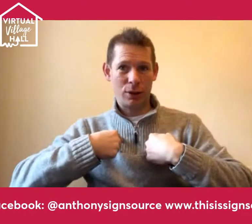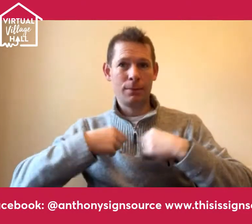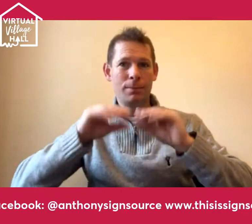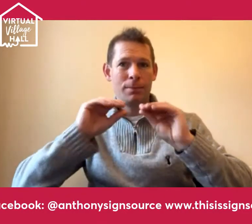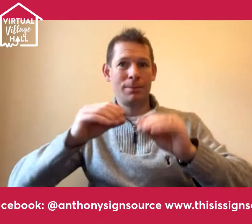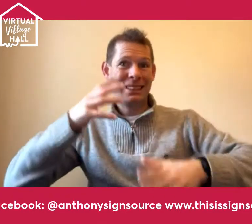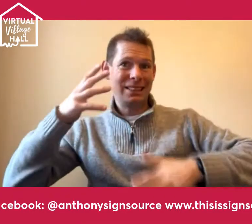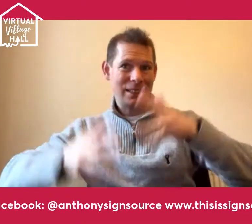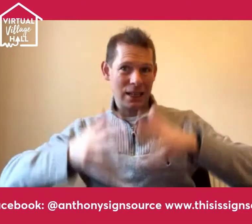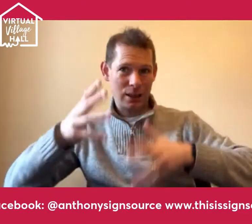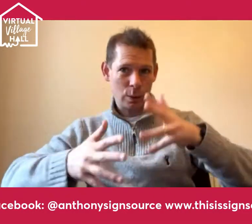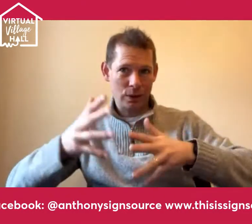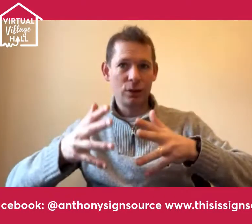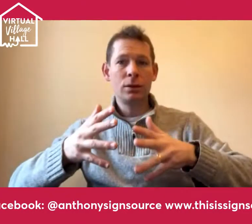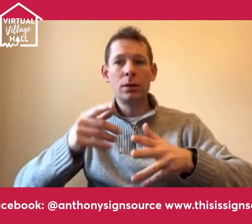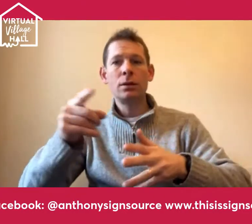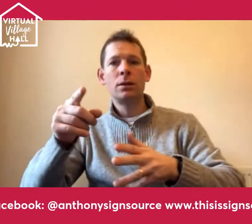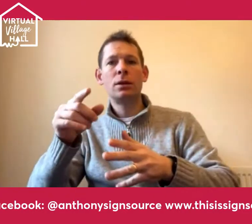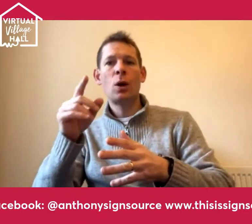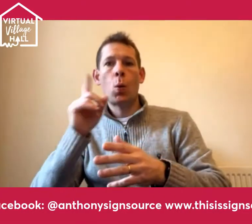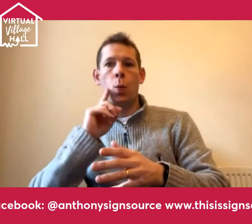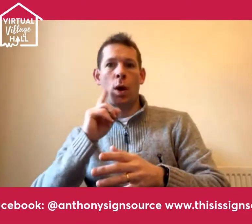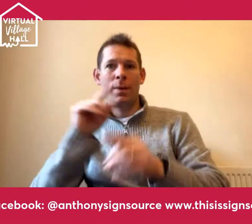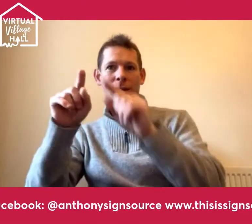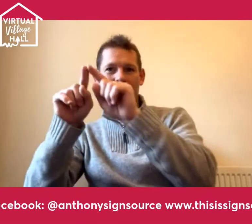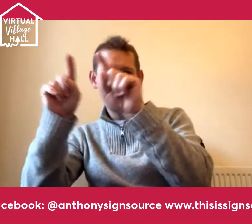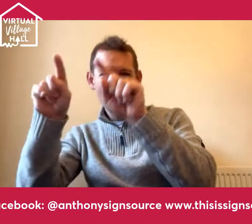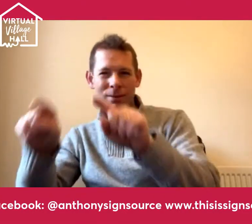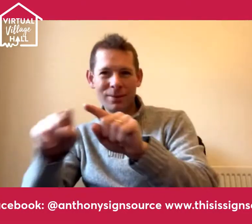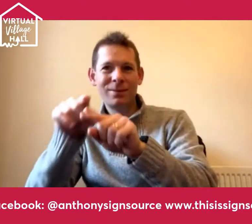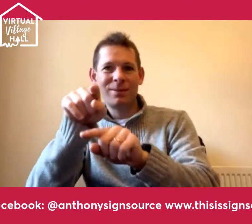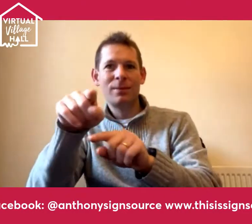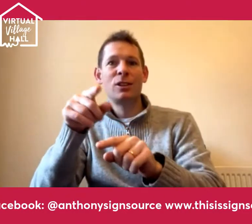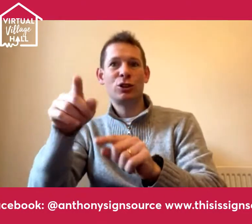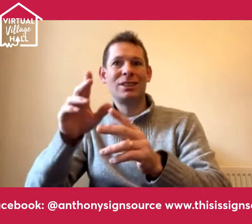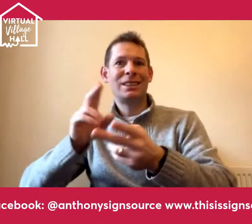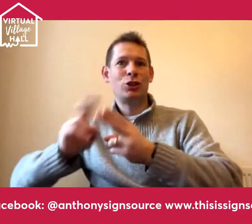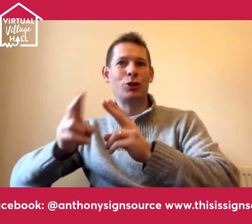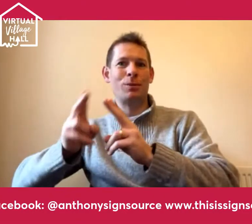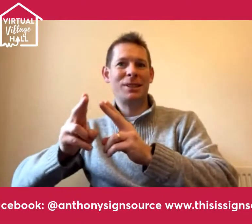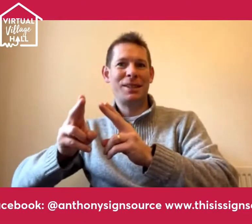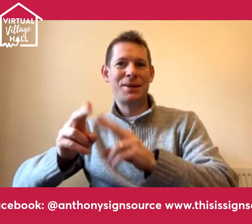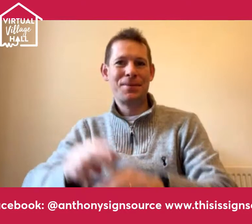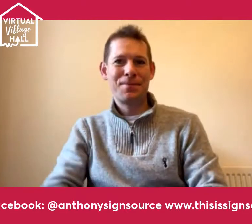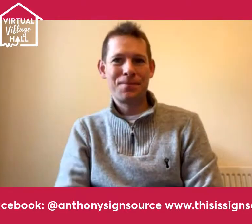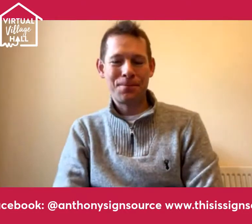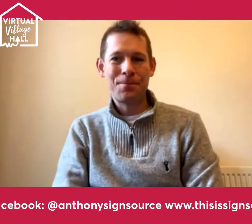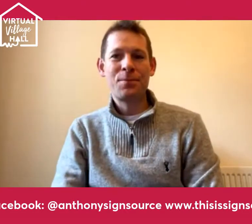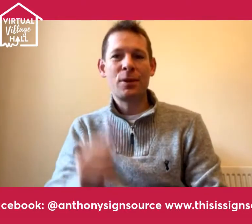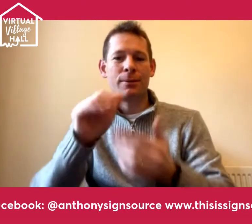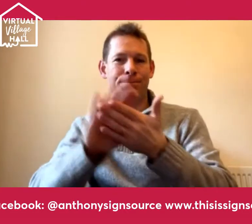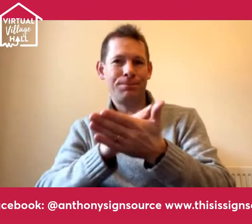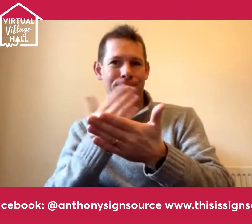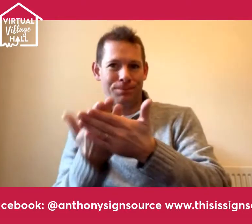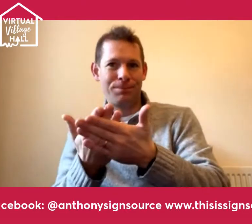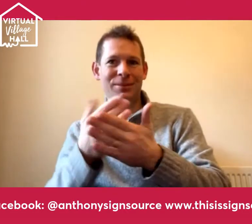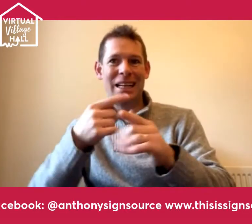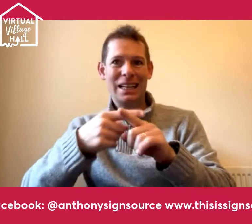language tutor, me, Anthony. So I'm going to be signing, and the lady in the corner of your screen, she's the interpreter to make it accessible